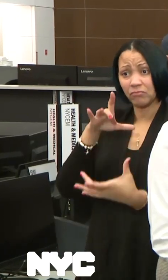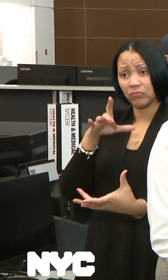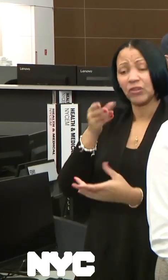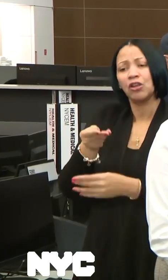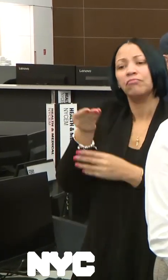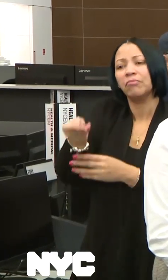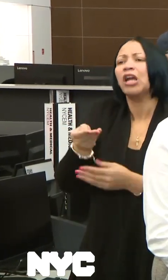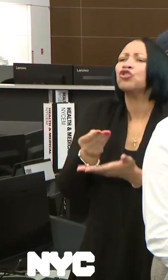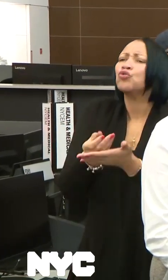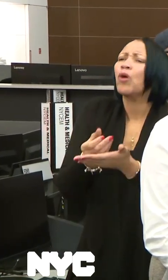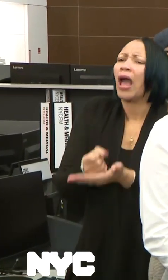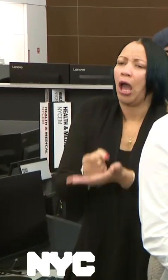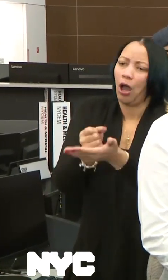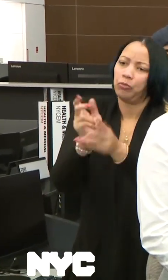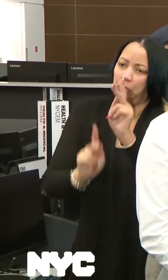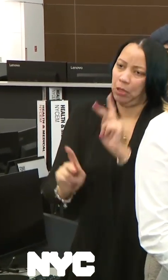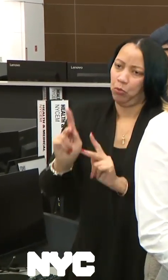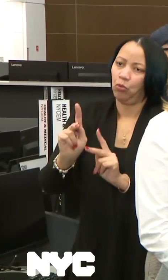That's all we're asking.